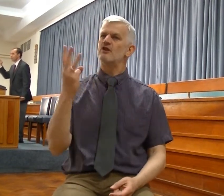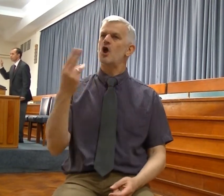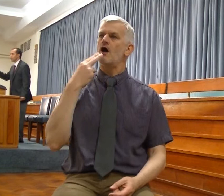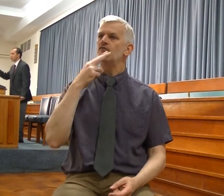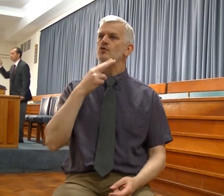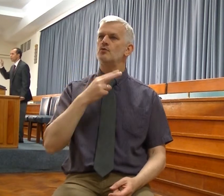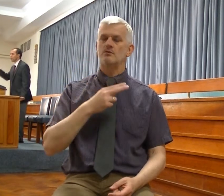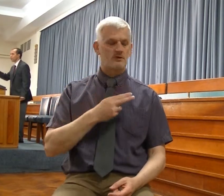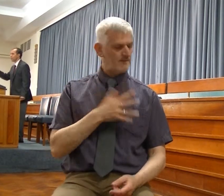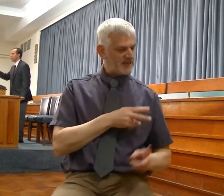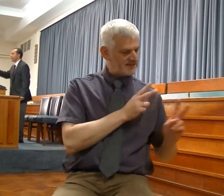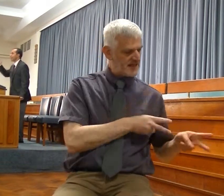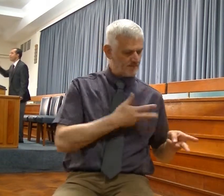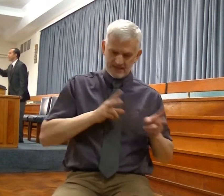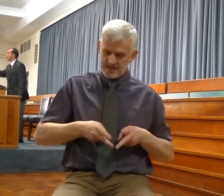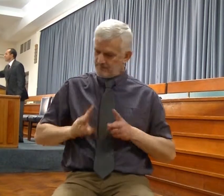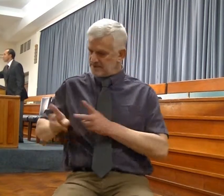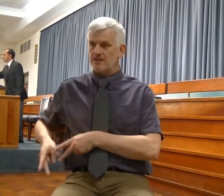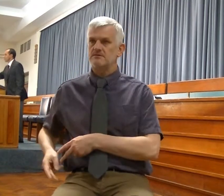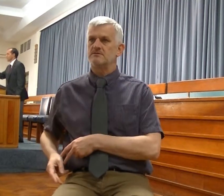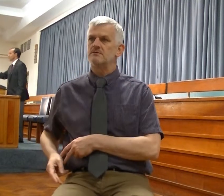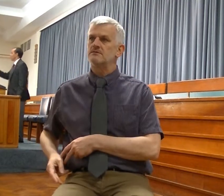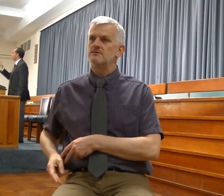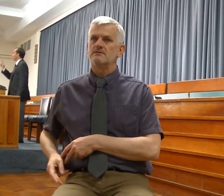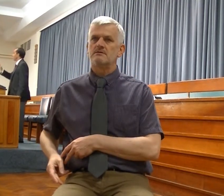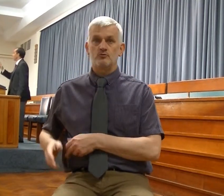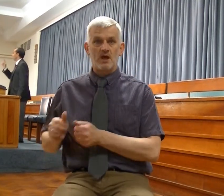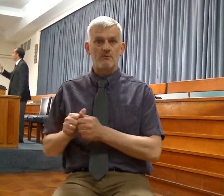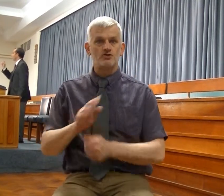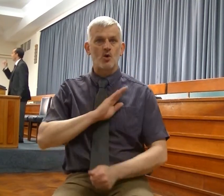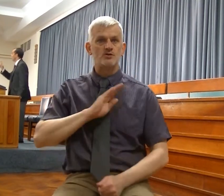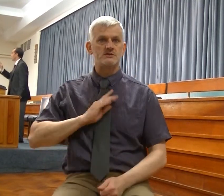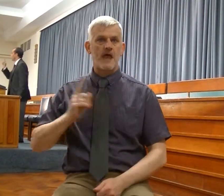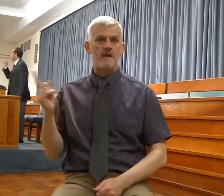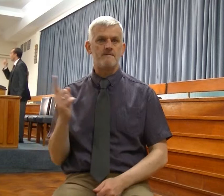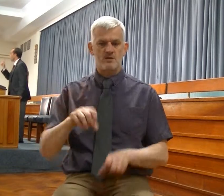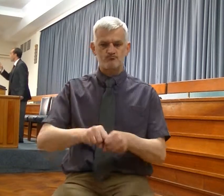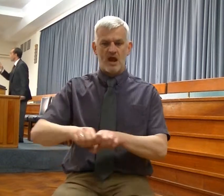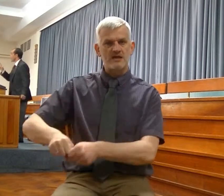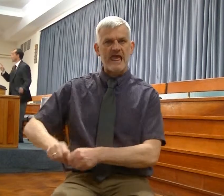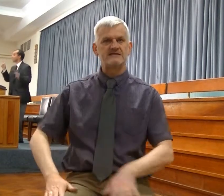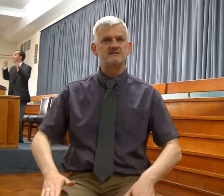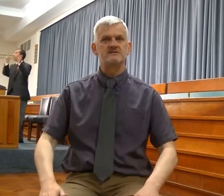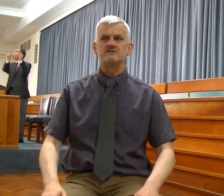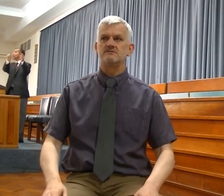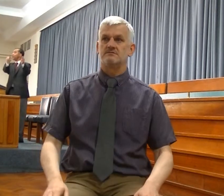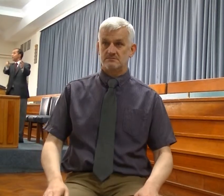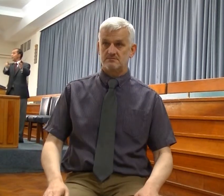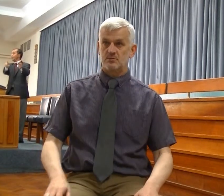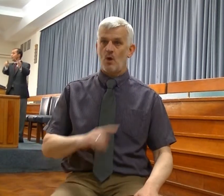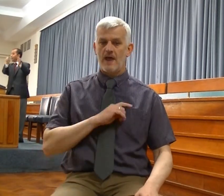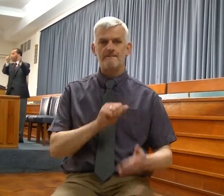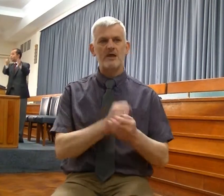we remember even the soldiers will come and break their bones. But they didn't break the bones of the Lord Jesus